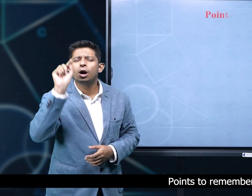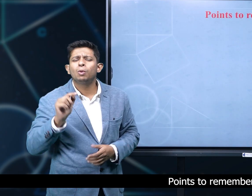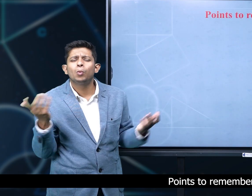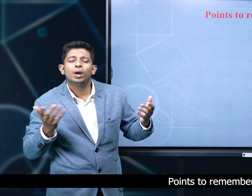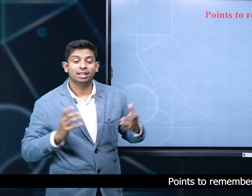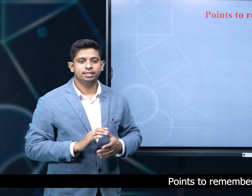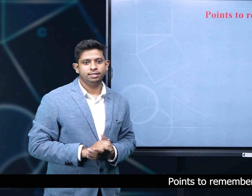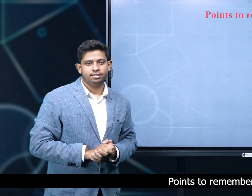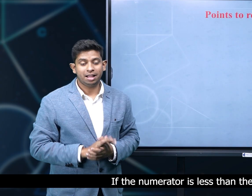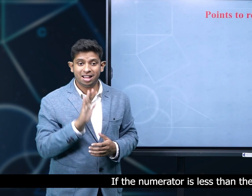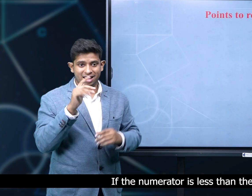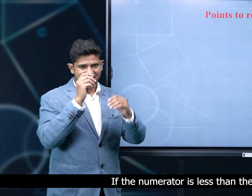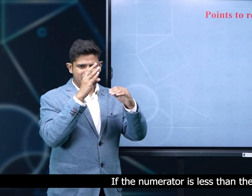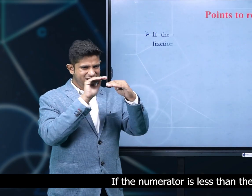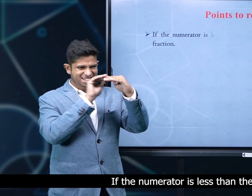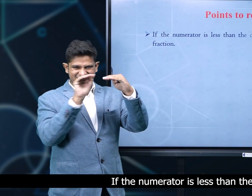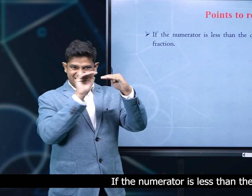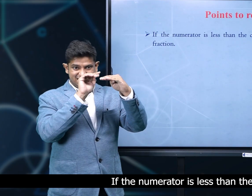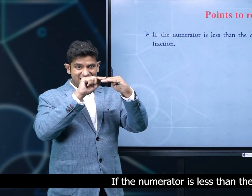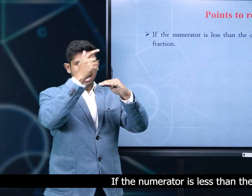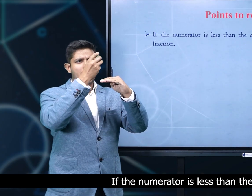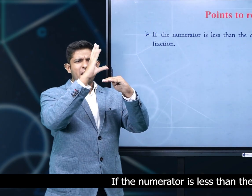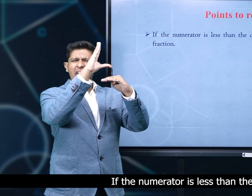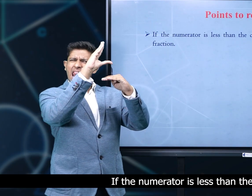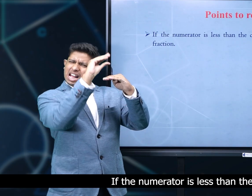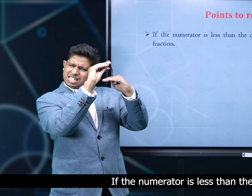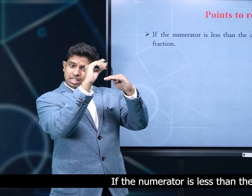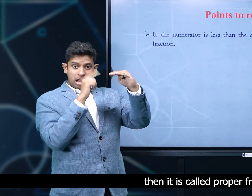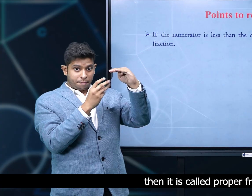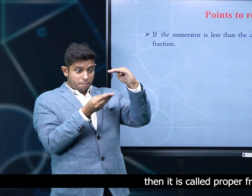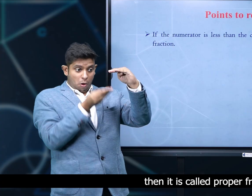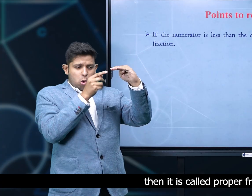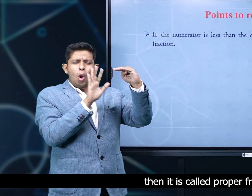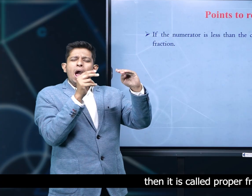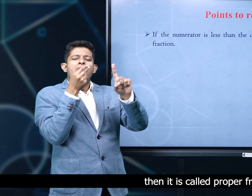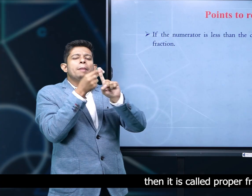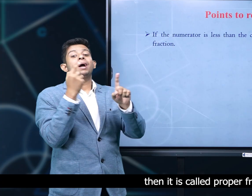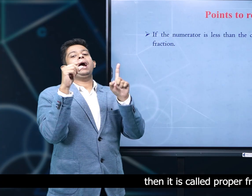Points to remember. If the numerator is less than the denominator, then it is called proper fraction.